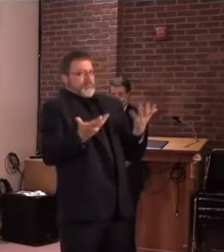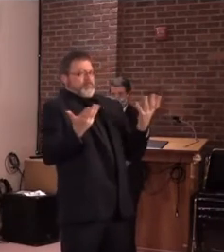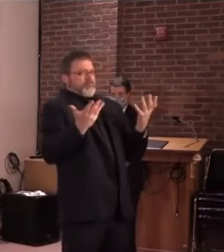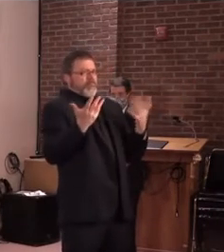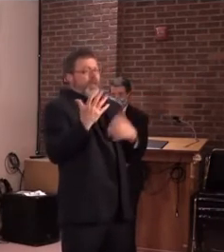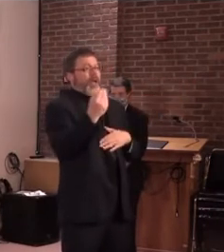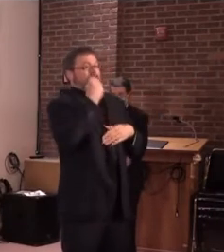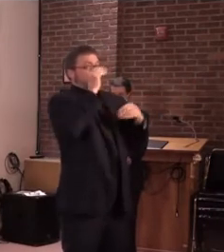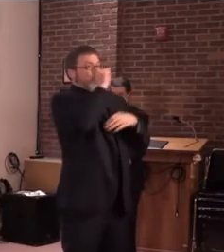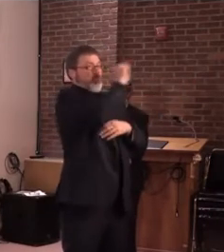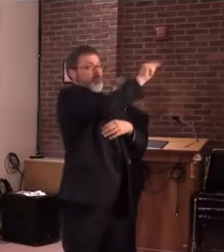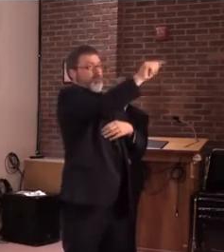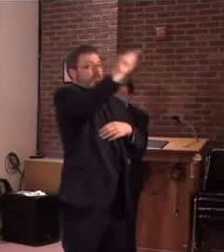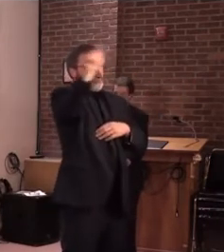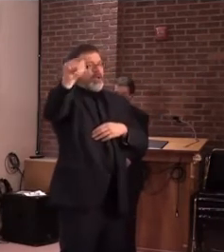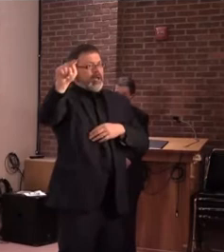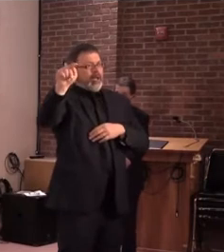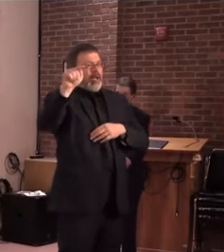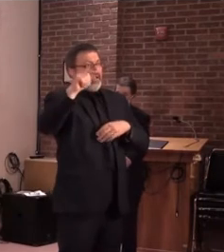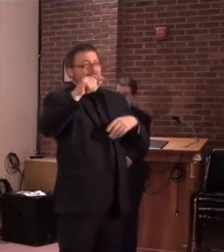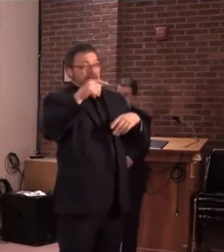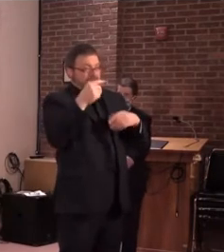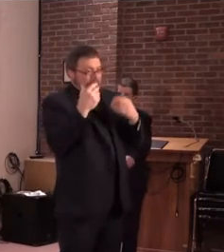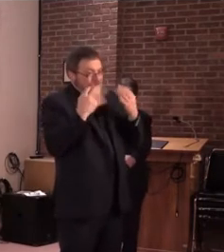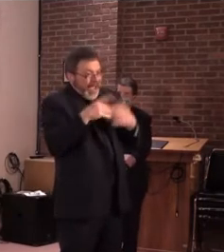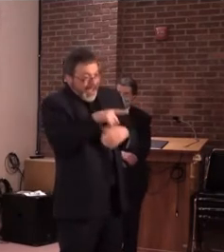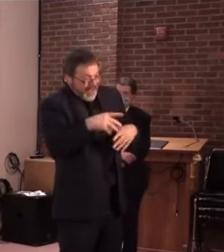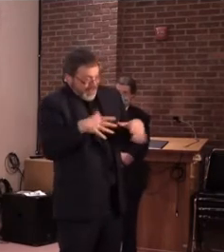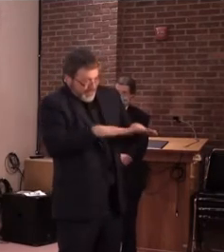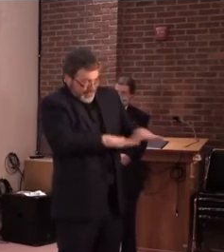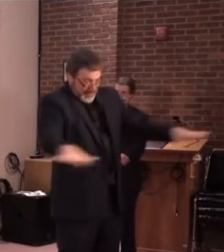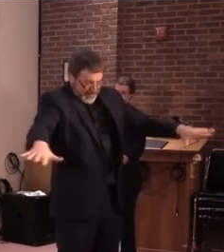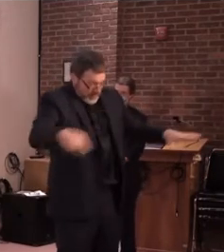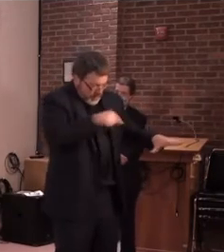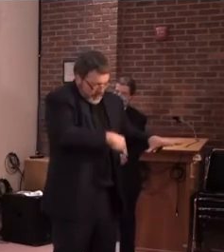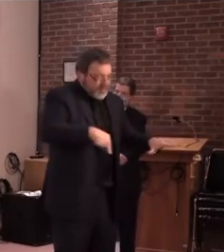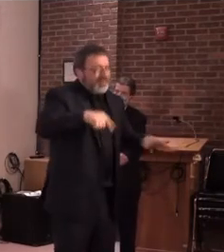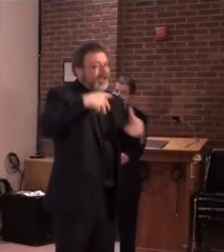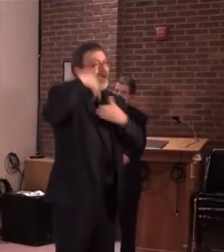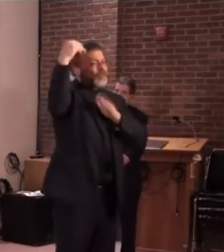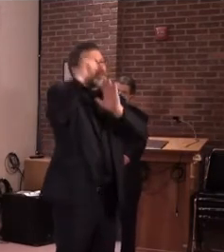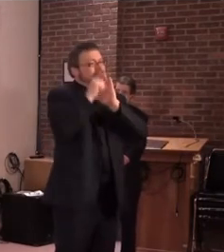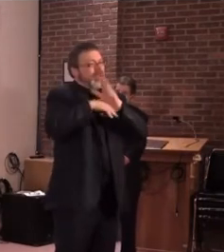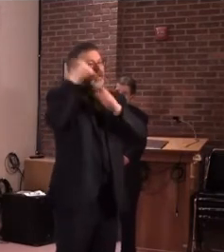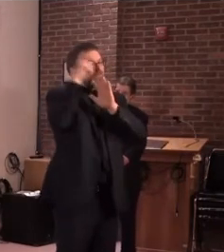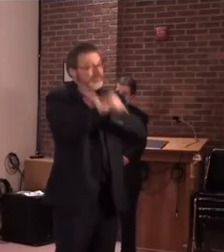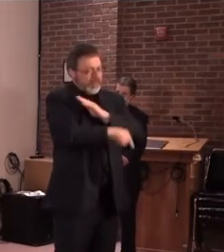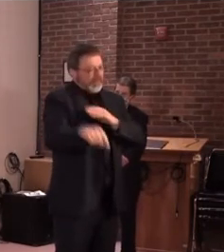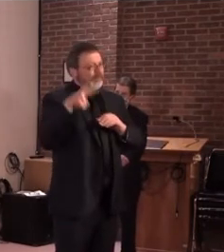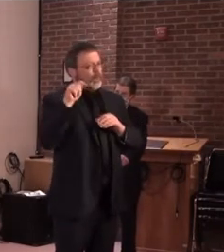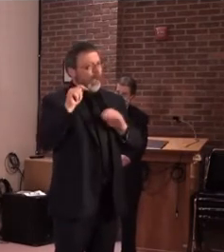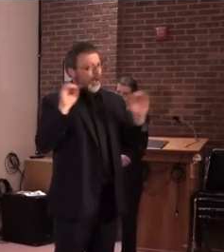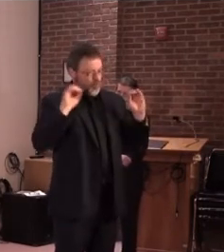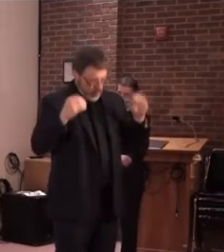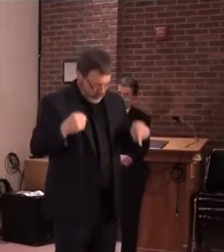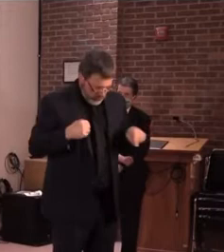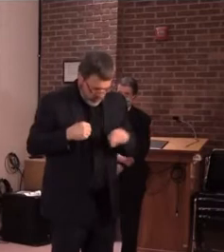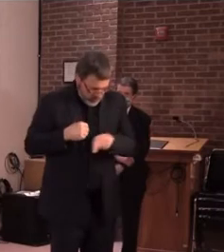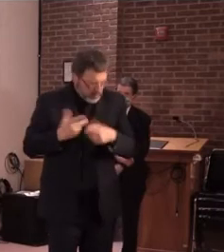you. Well, first of all, I will answer the broadband question. That was probably a different